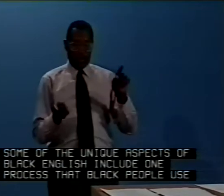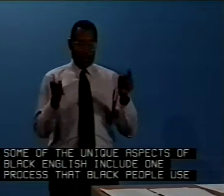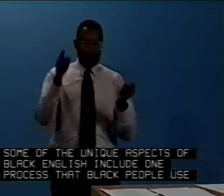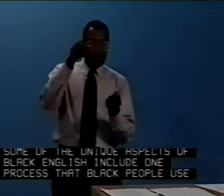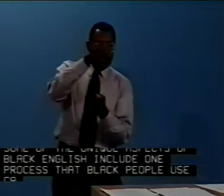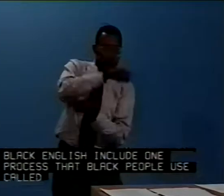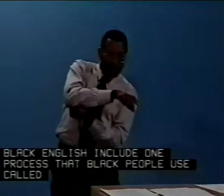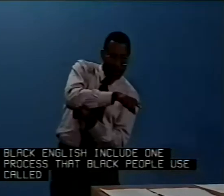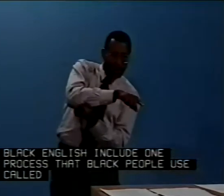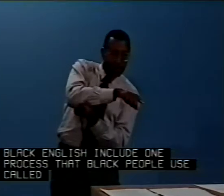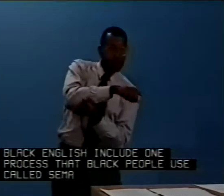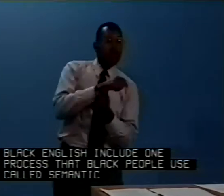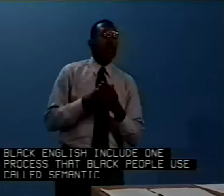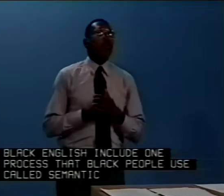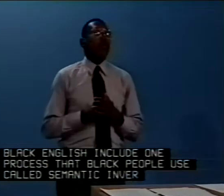process.